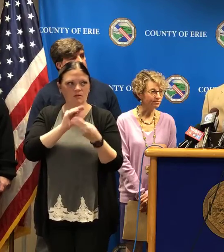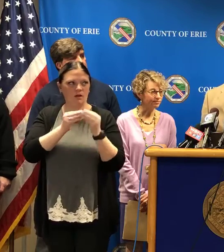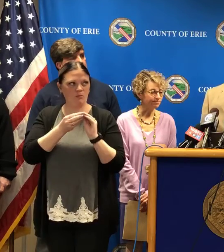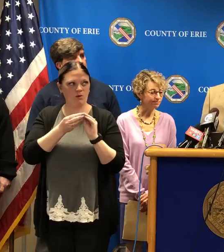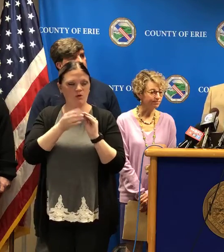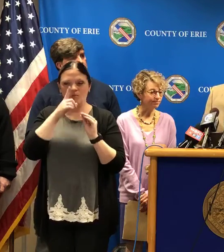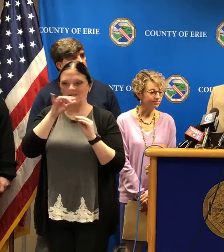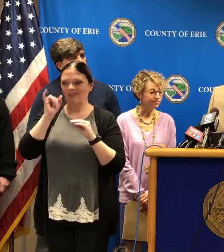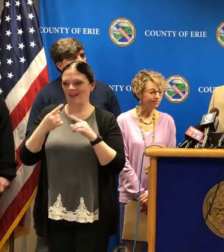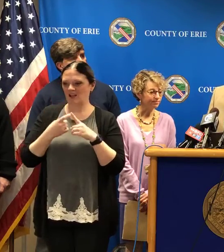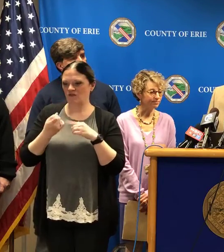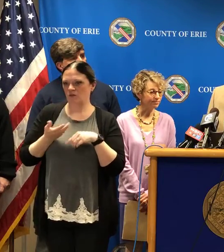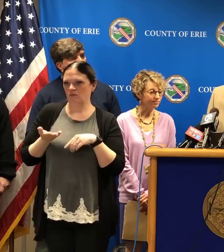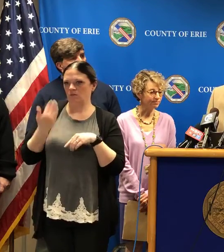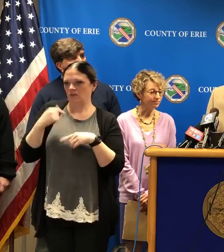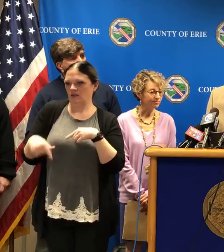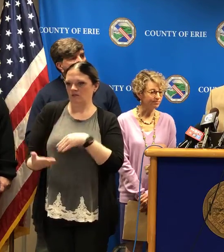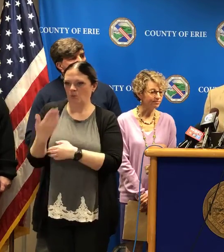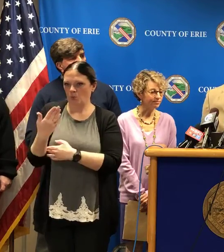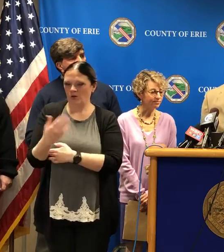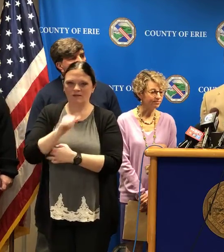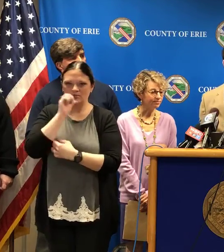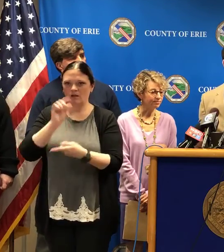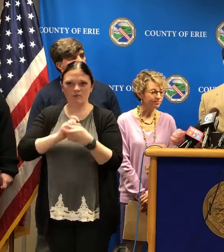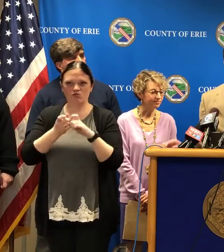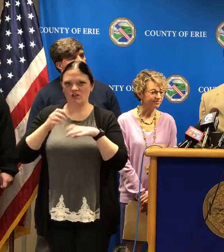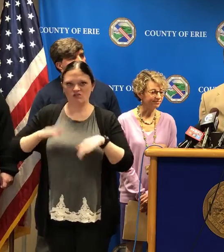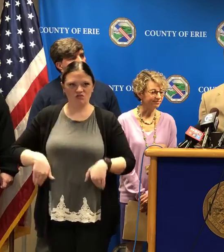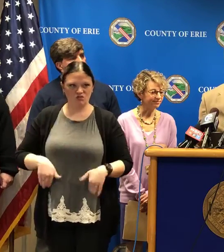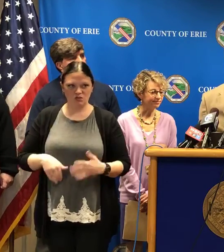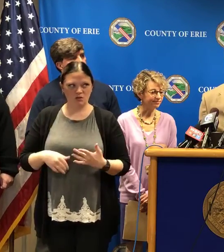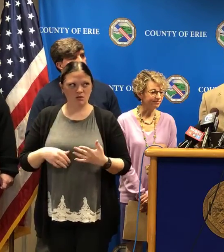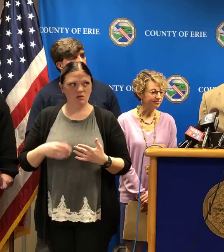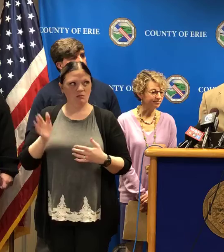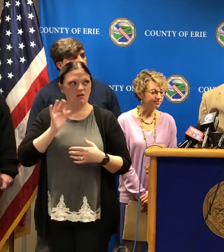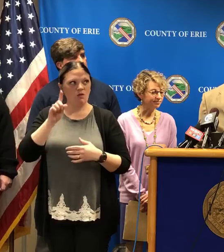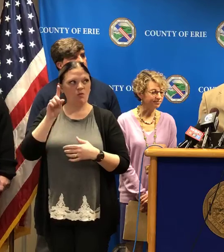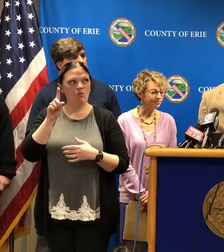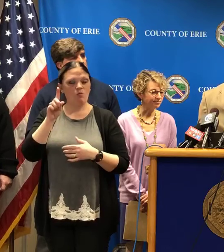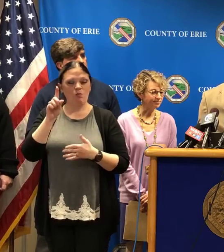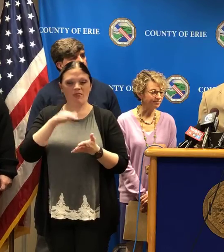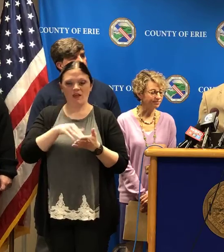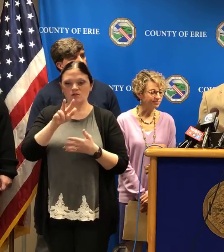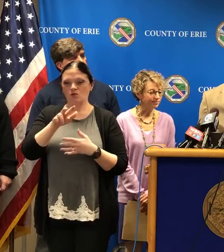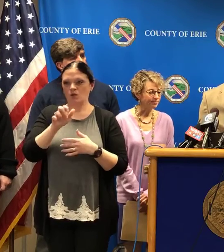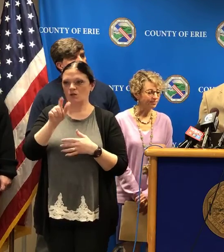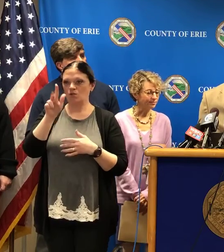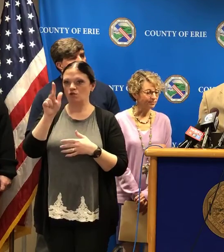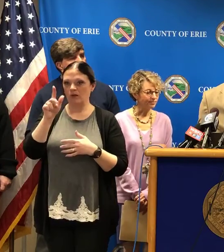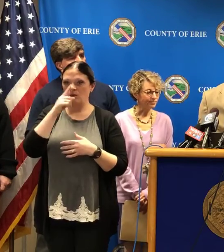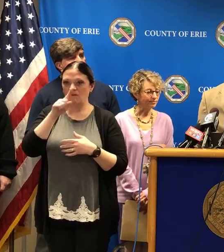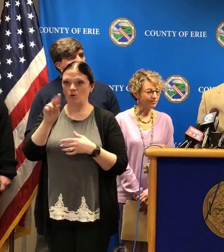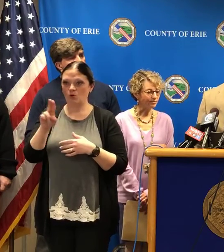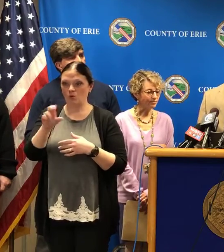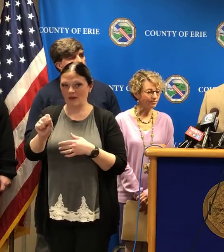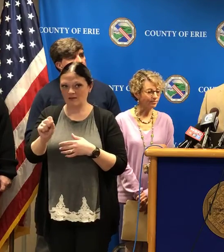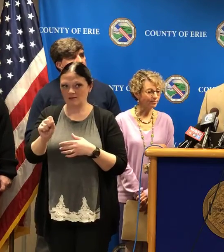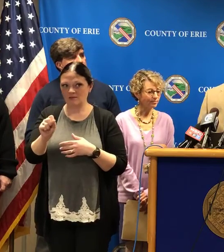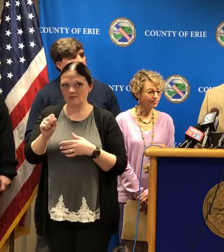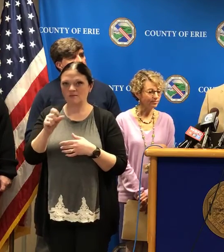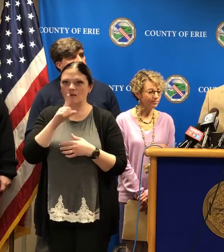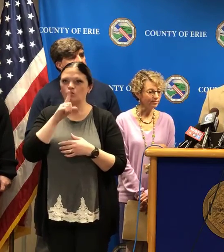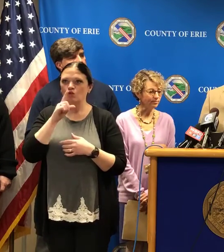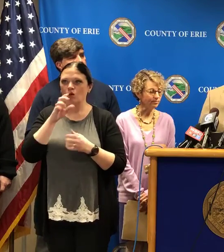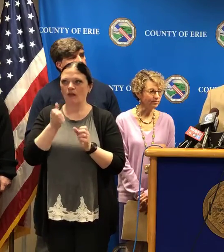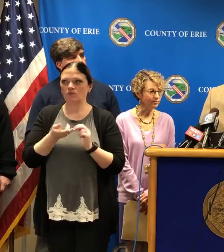that is a number from earlier today that has not been updated. And earlier it was 1,323 for the United States. That probably has